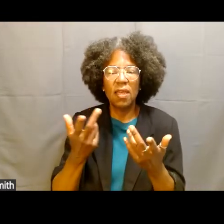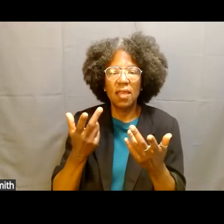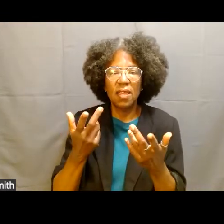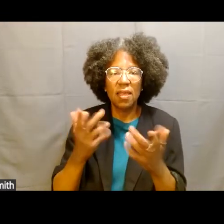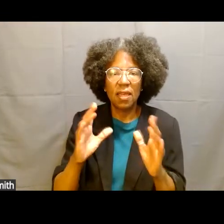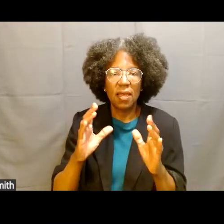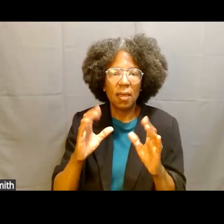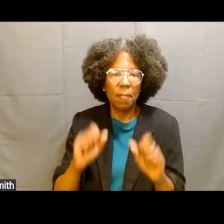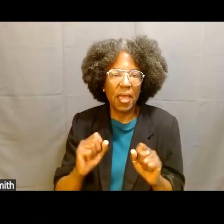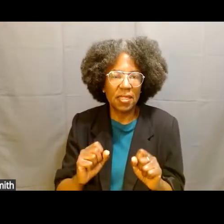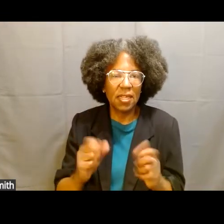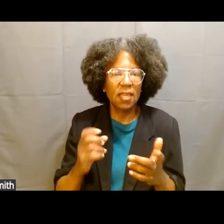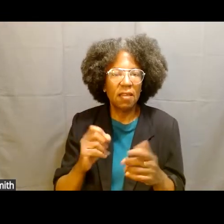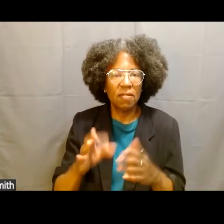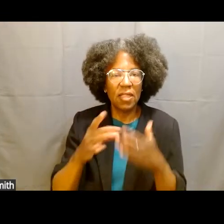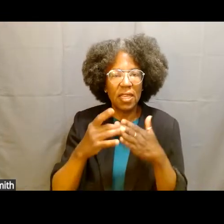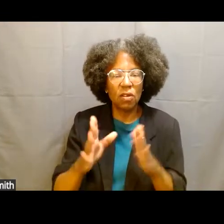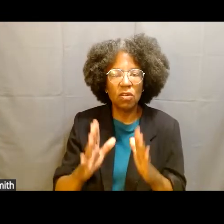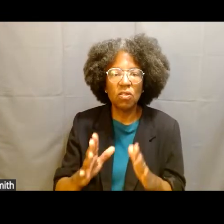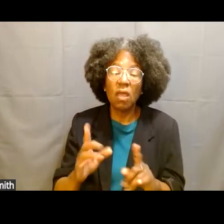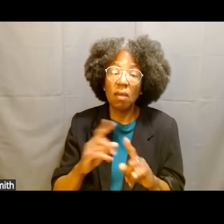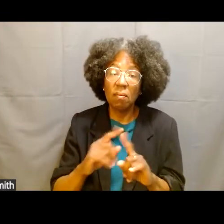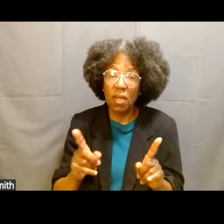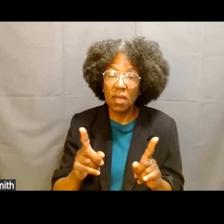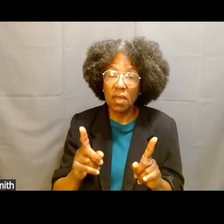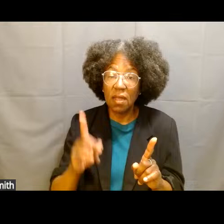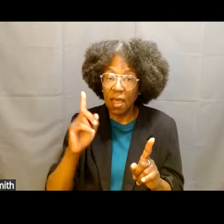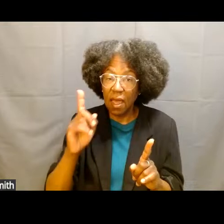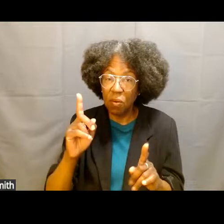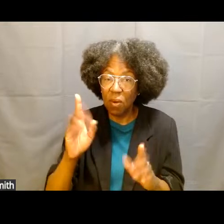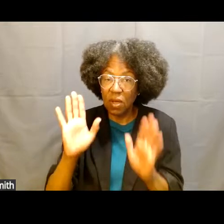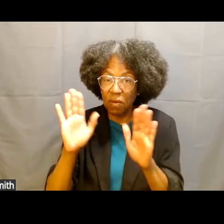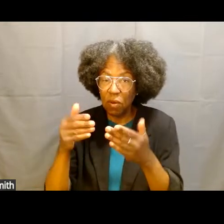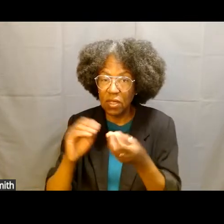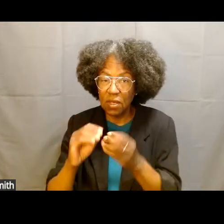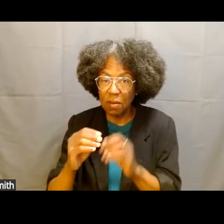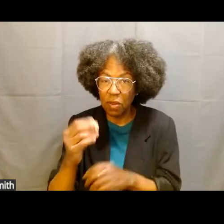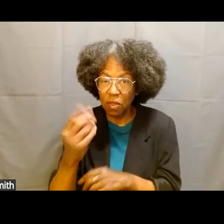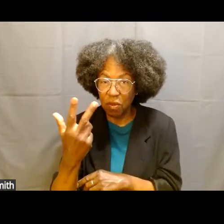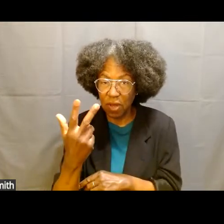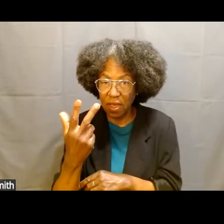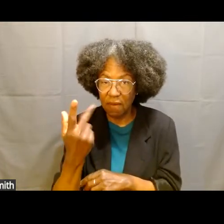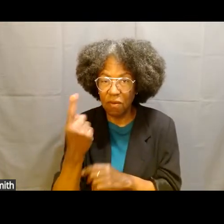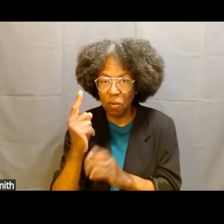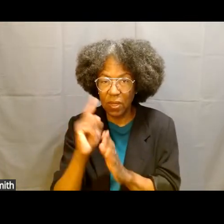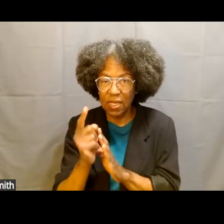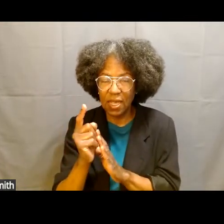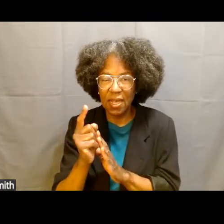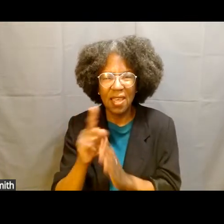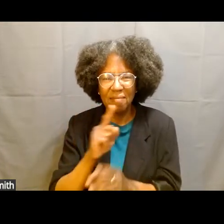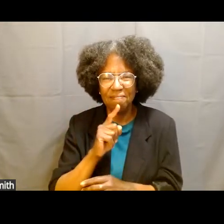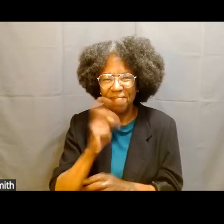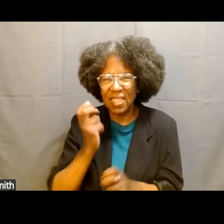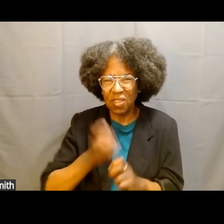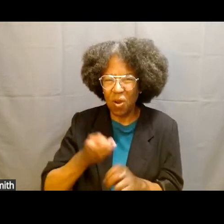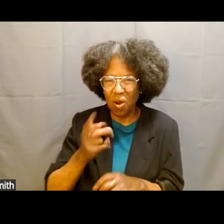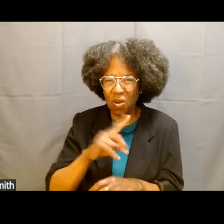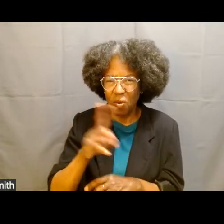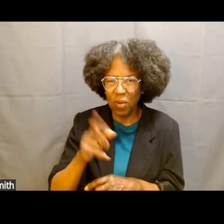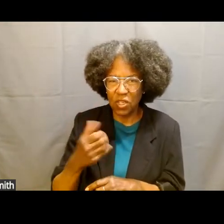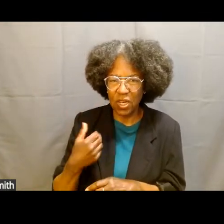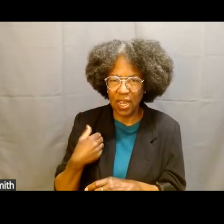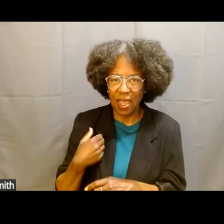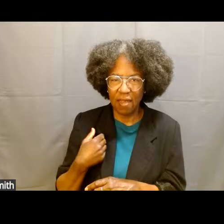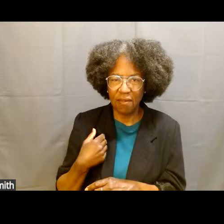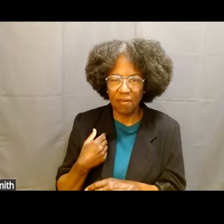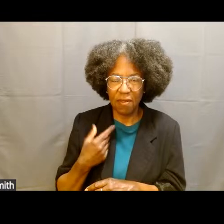I really want to focus on number 3 for a second, because I really think, and this is a hard question that I have, in my own